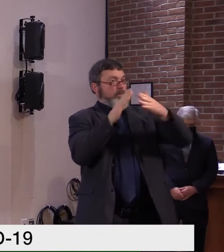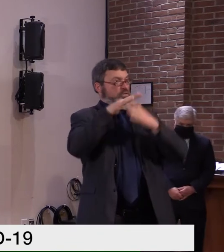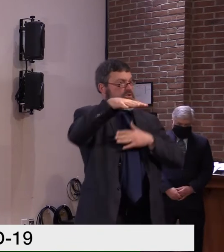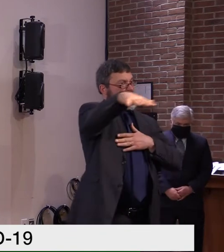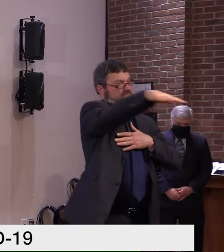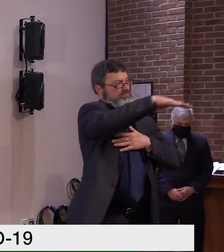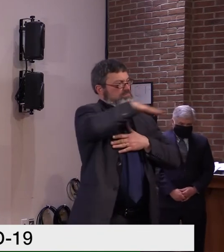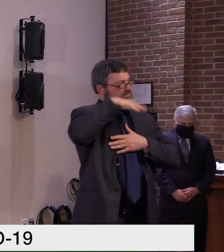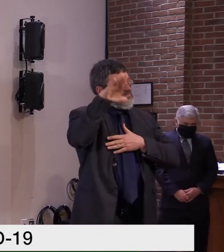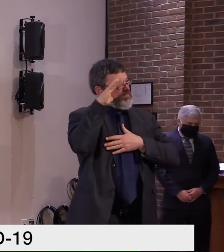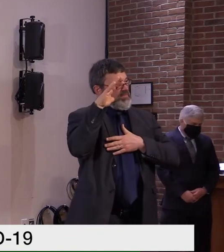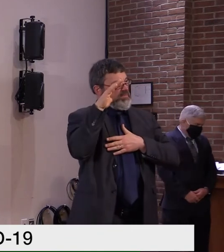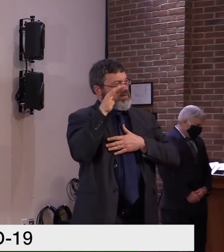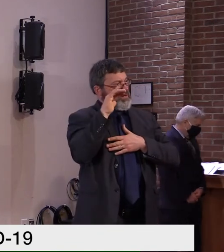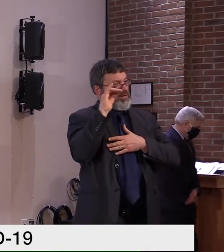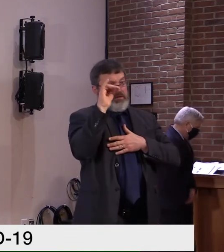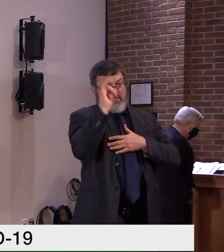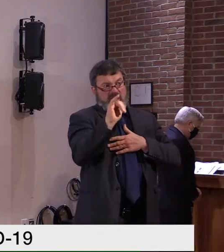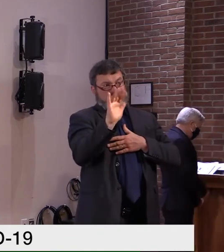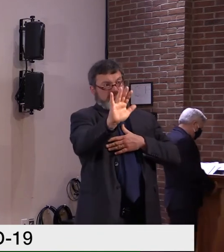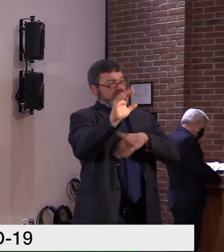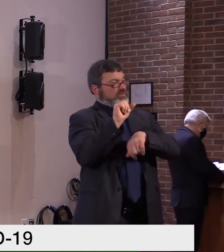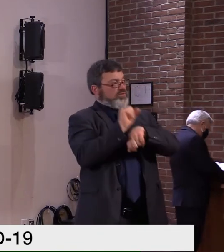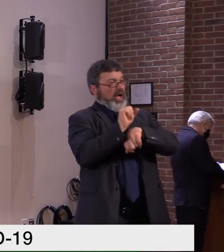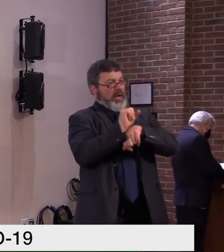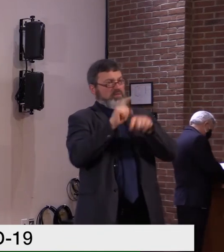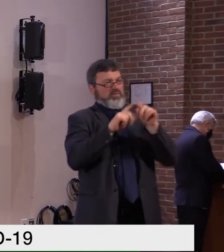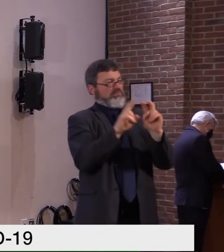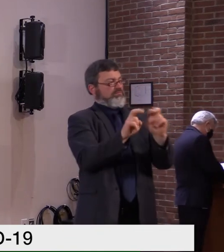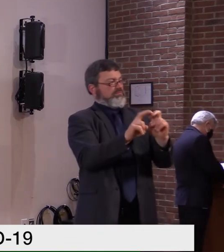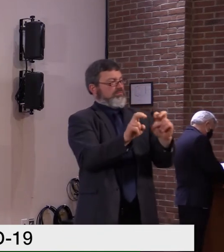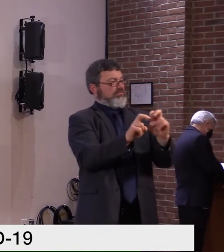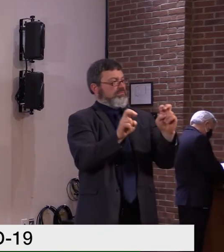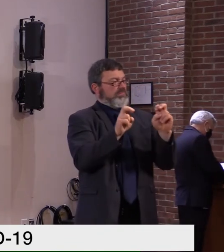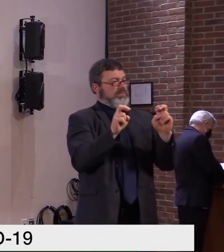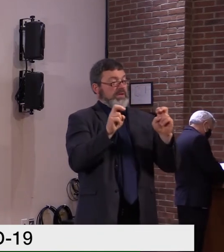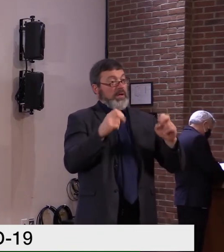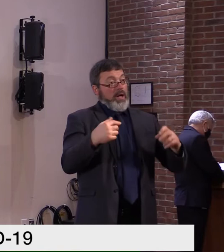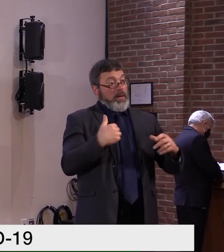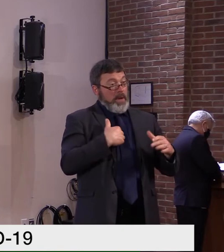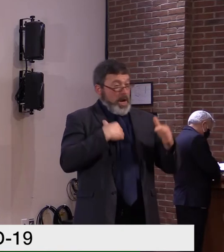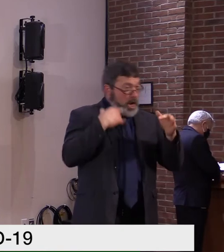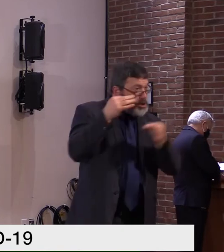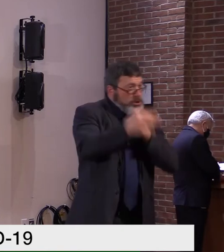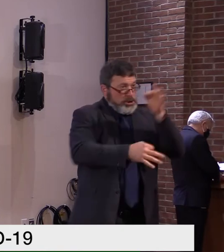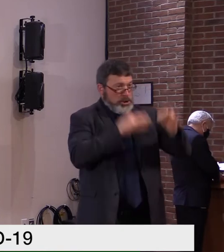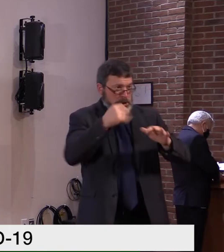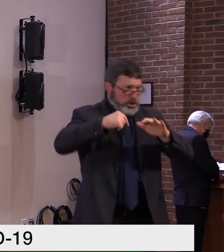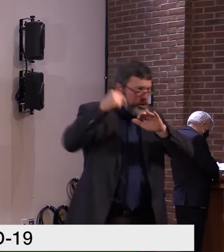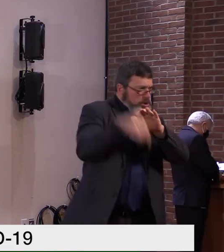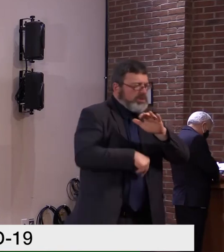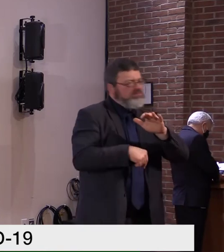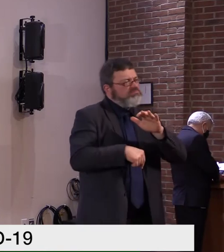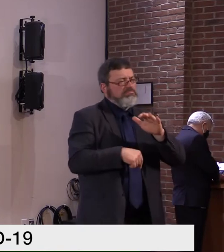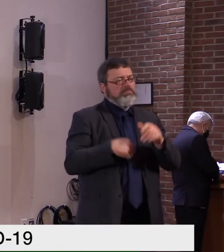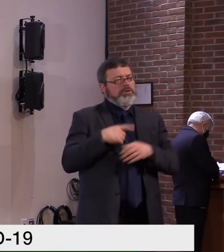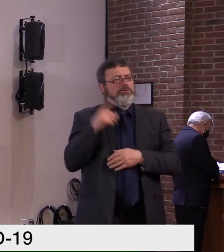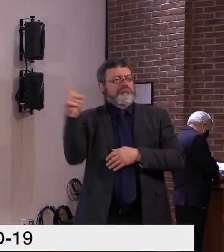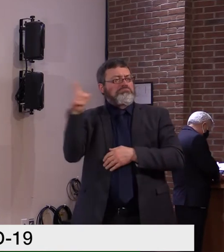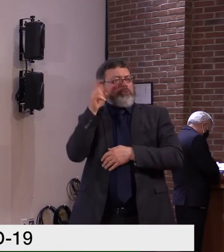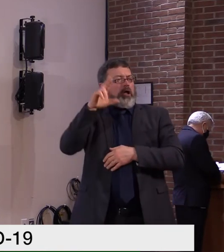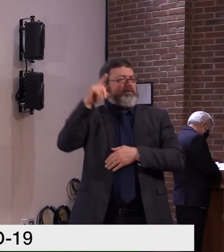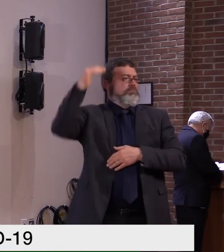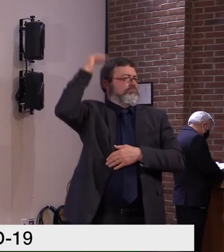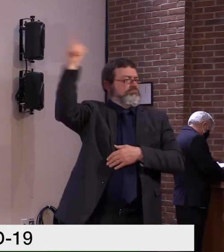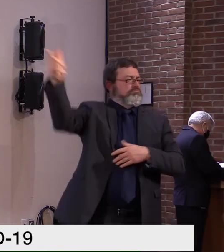we're in today. But I think he is a better one to answer this. But obviously, we will have to reflect on this